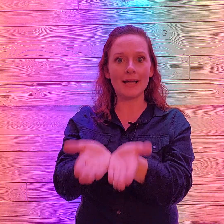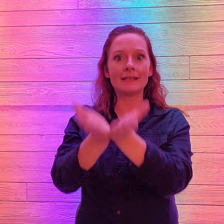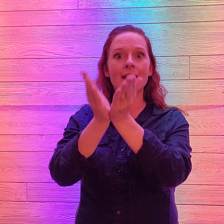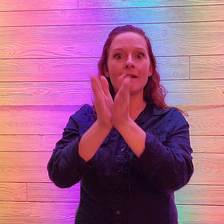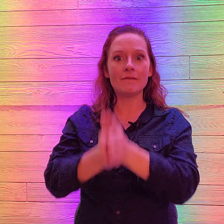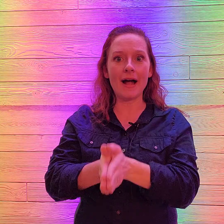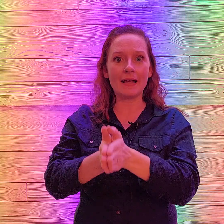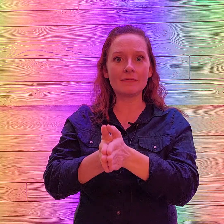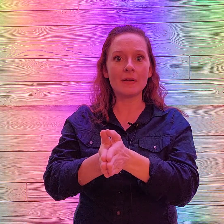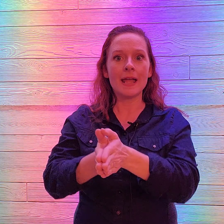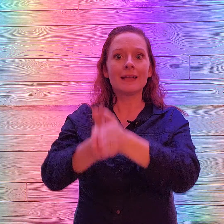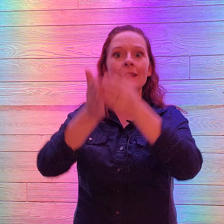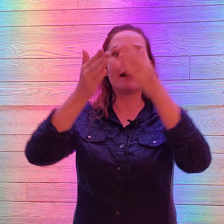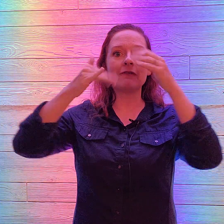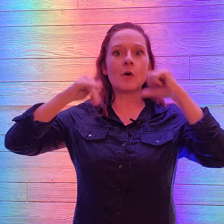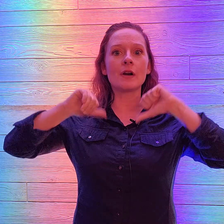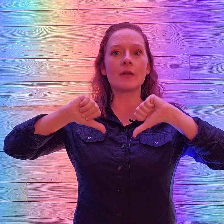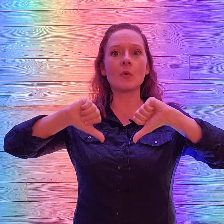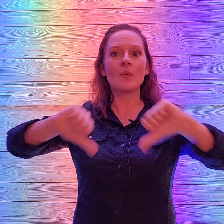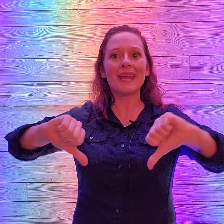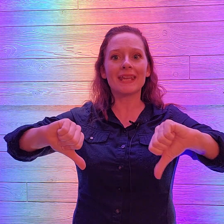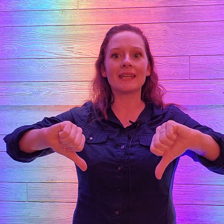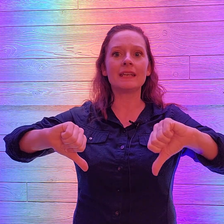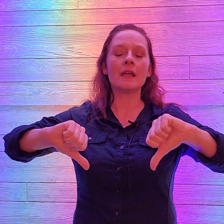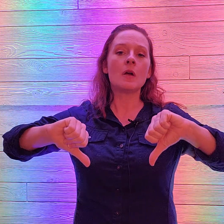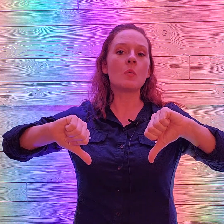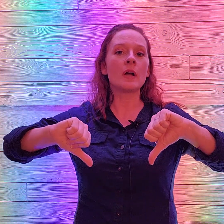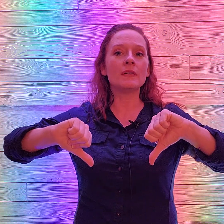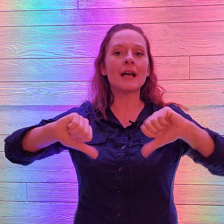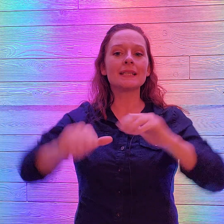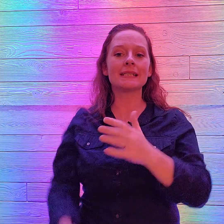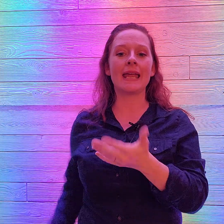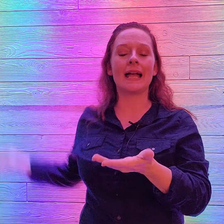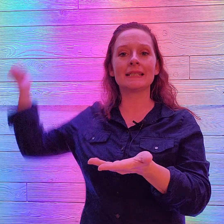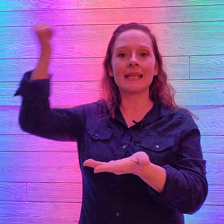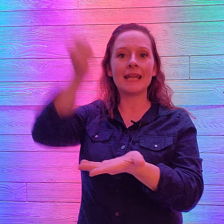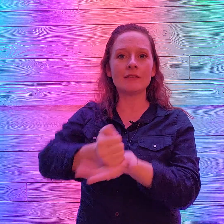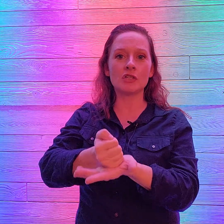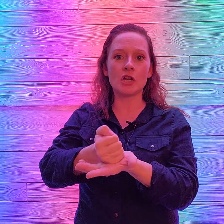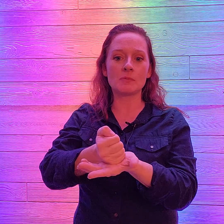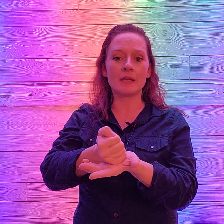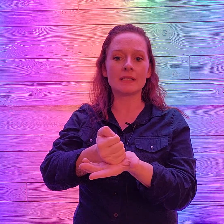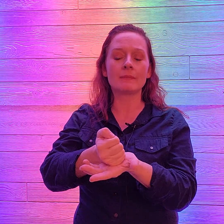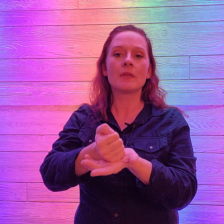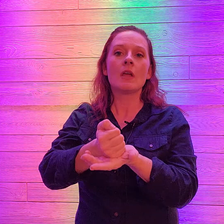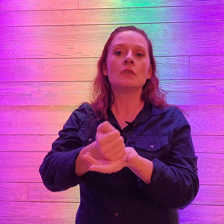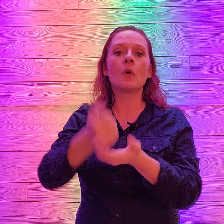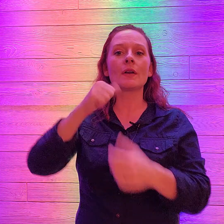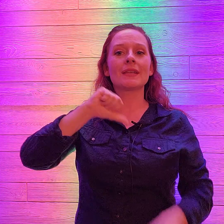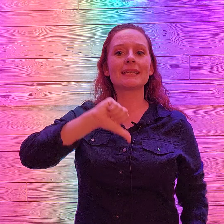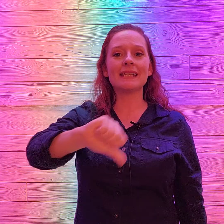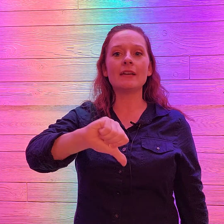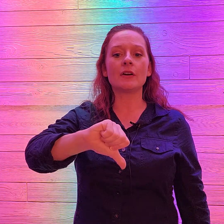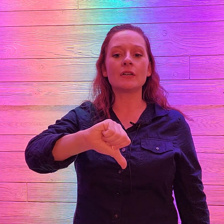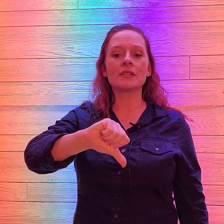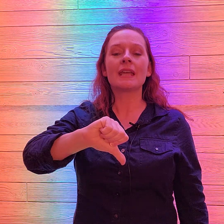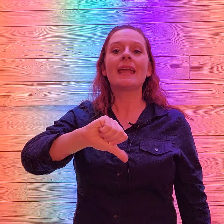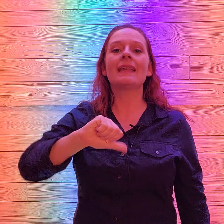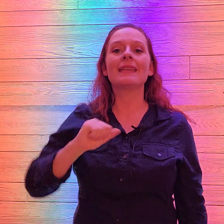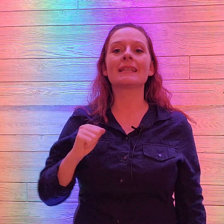Psalm 1:5. Therefore, the wicked will not stand in the judgment, nor the sinners in